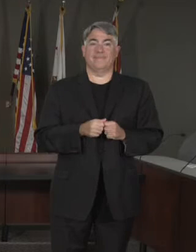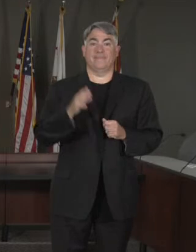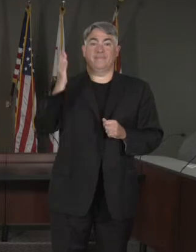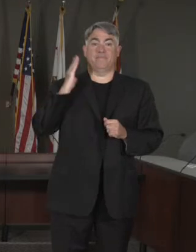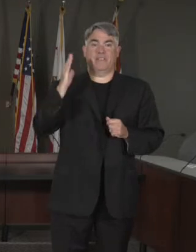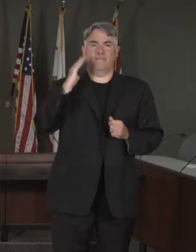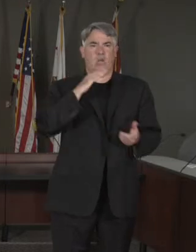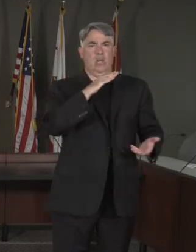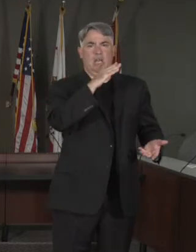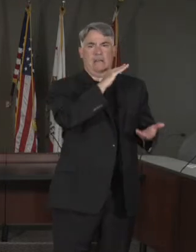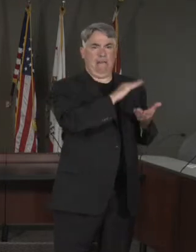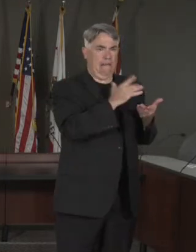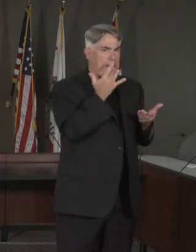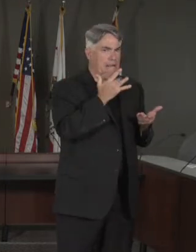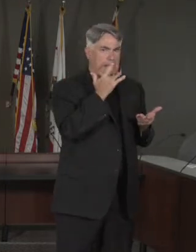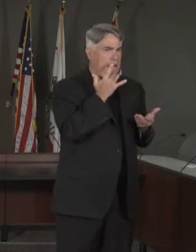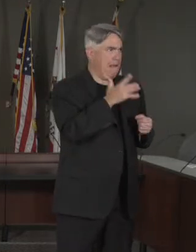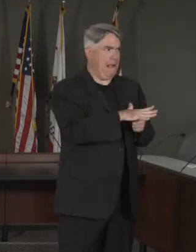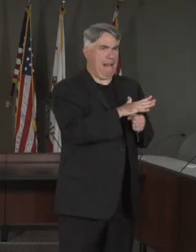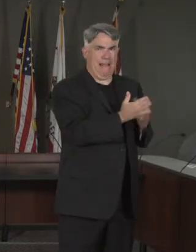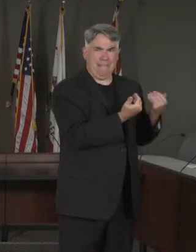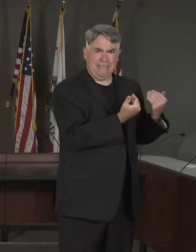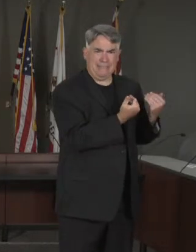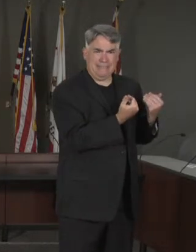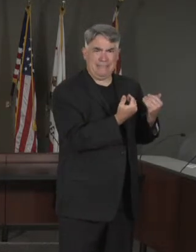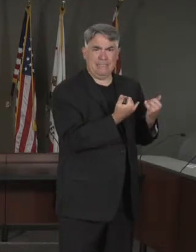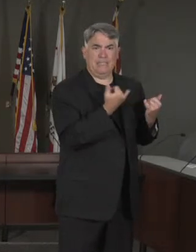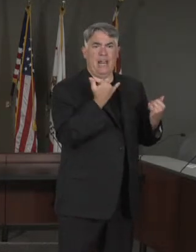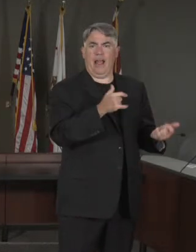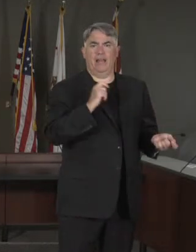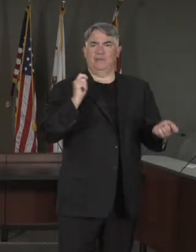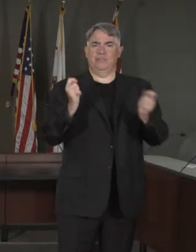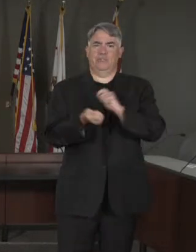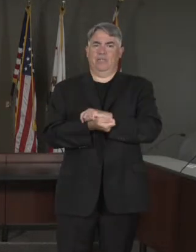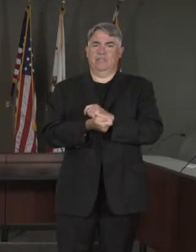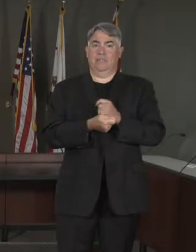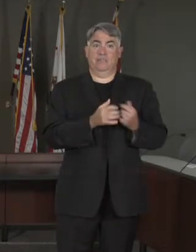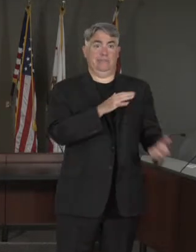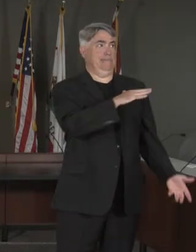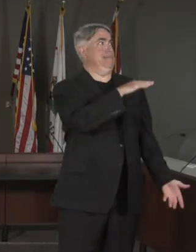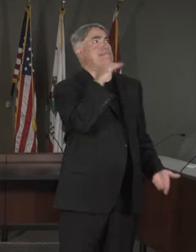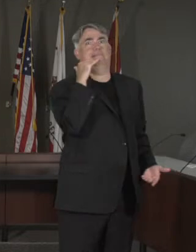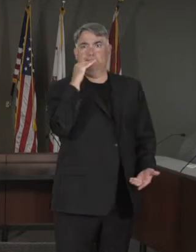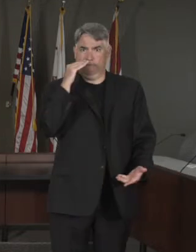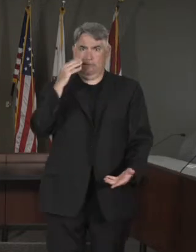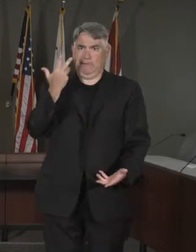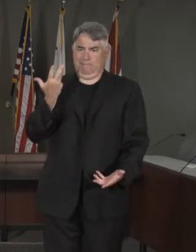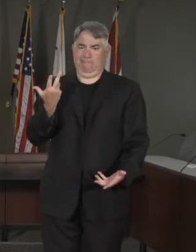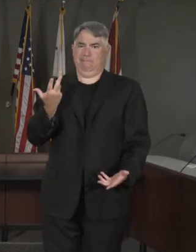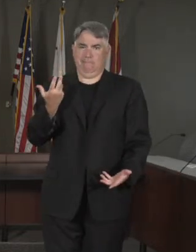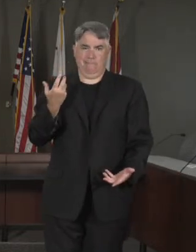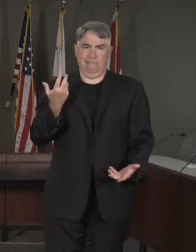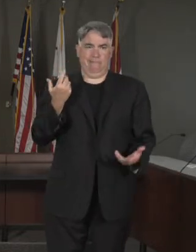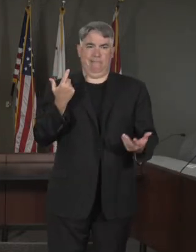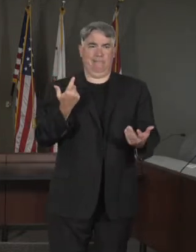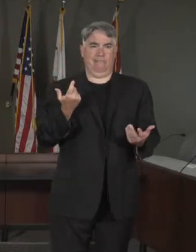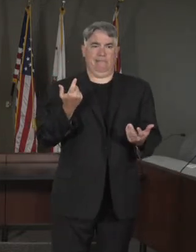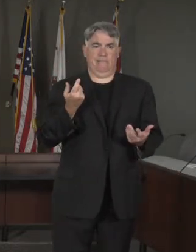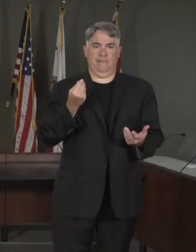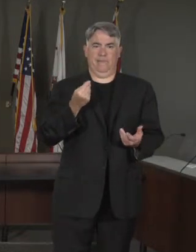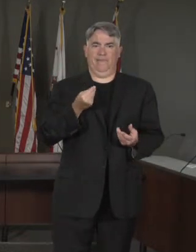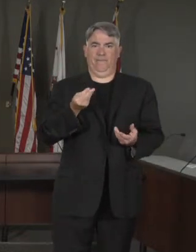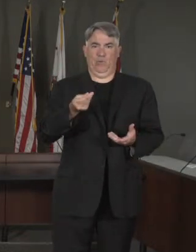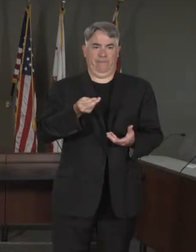to vaccinate people. And then at the flip of a switch, it wasn't a dimmer, it was a flip of a switch. We now have